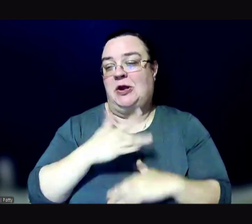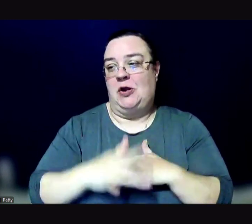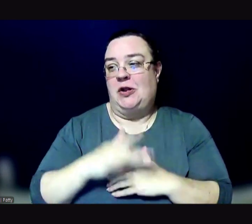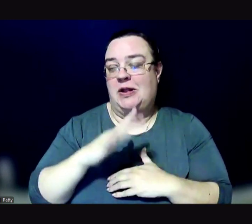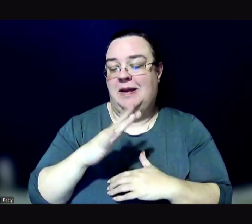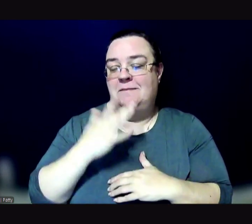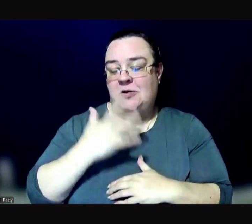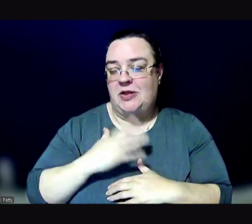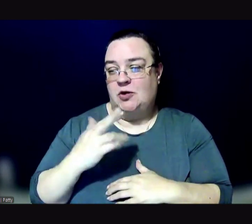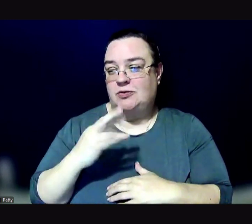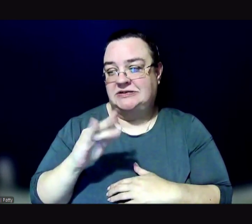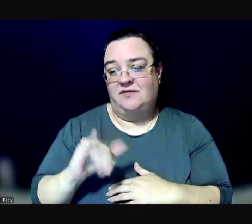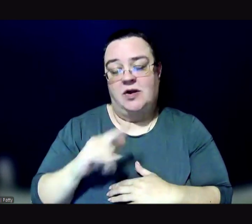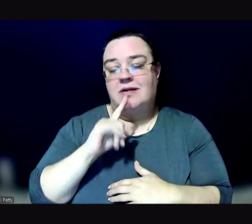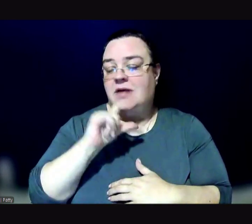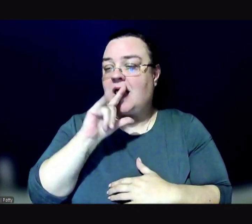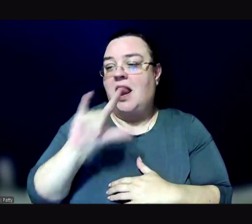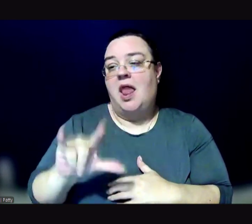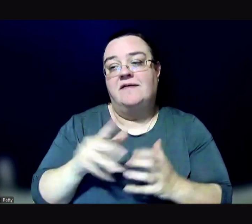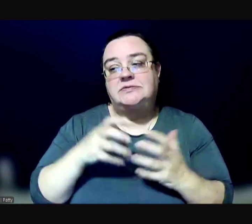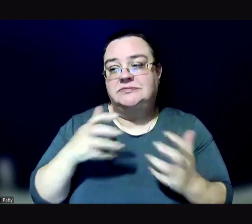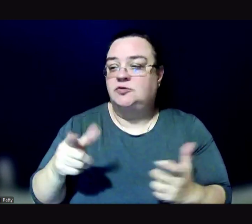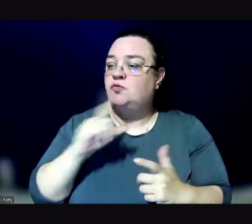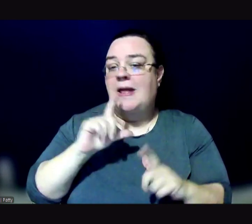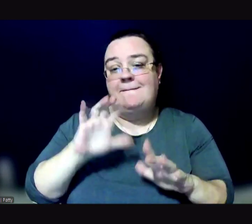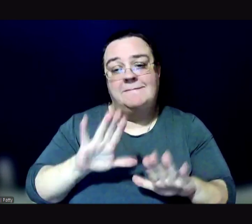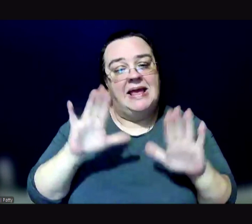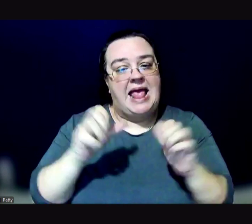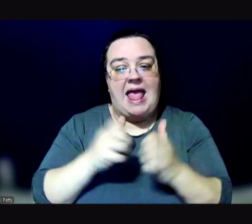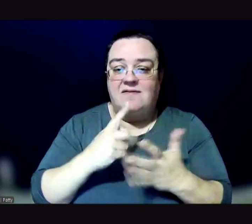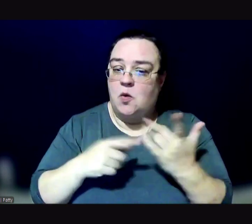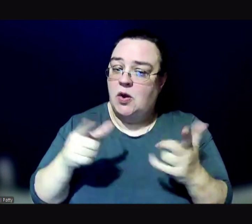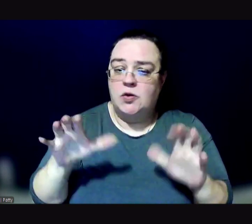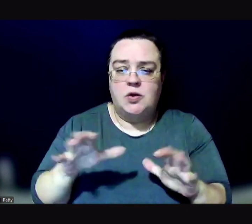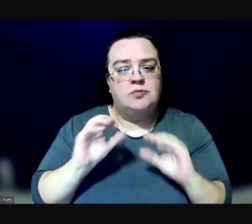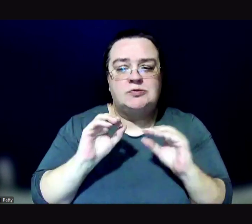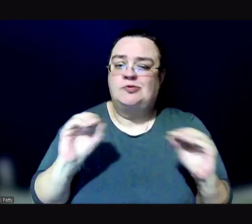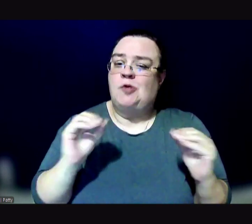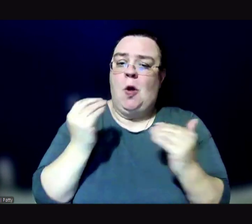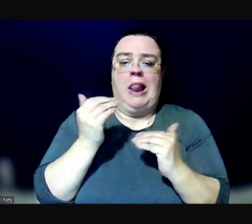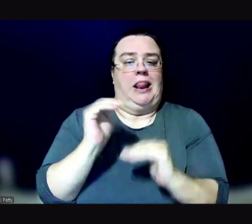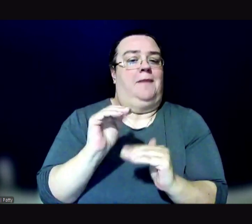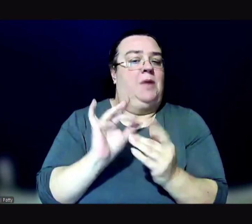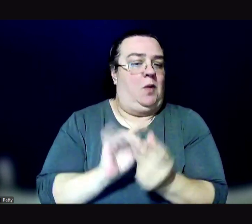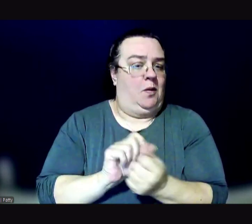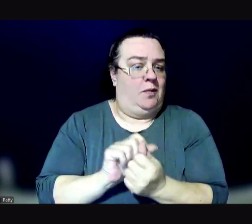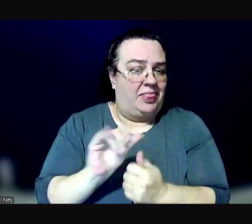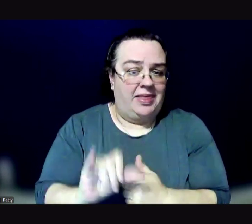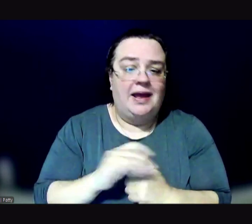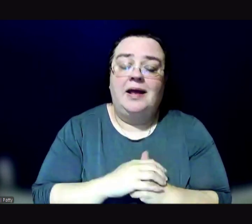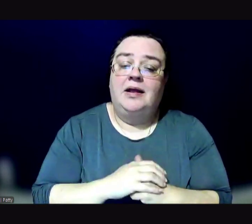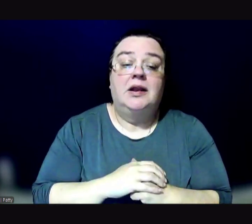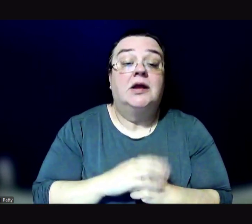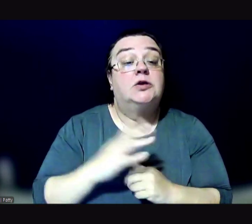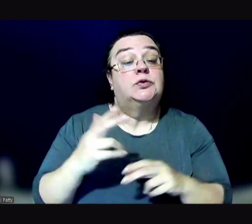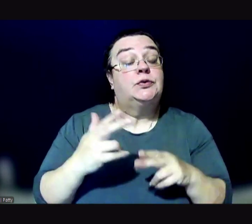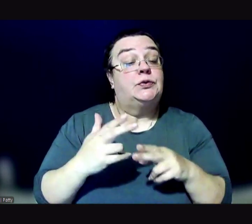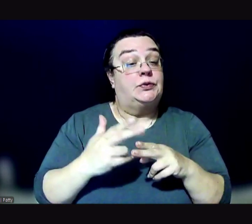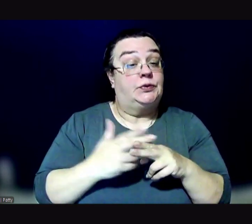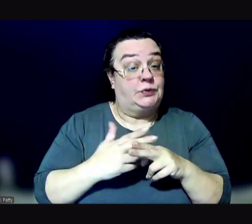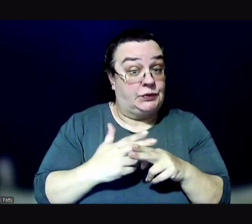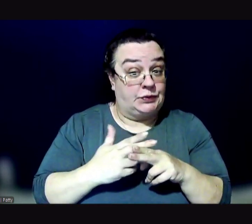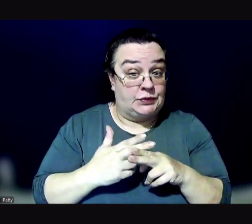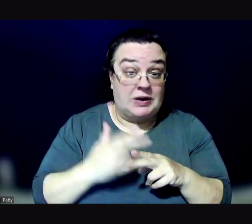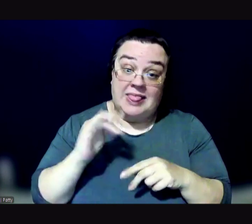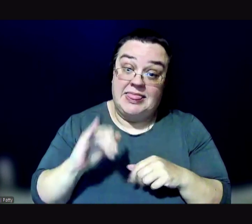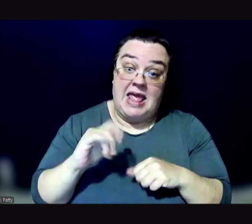You are truly amazing in everything you do. The sky is the limit regarding that. And it will soon to be that time for the